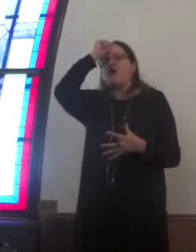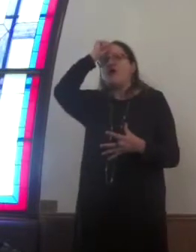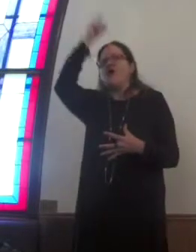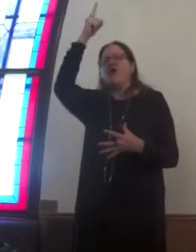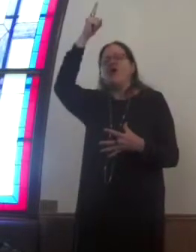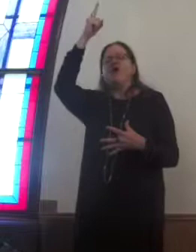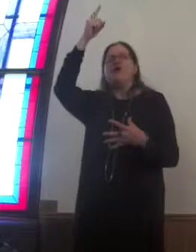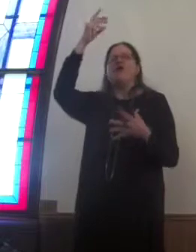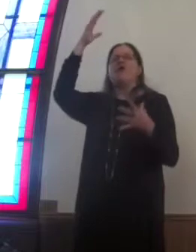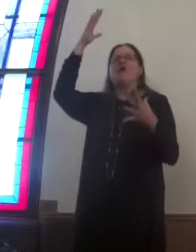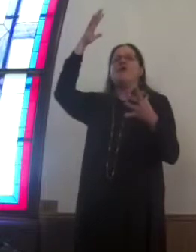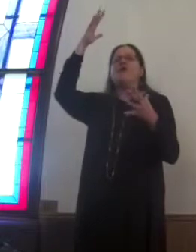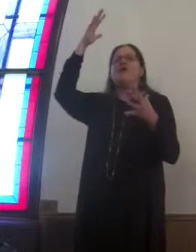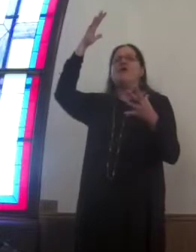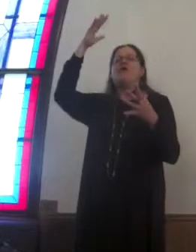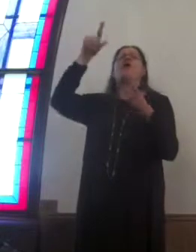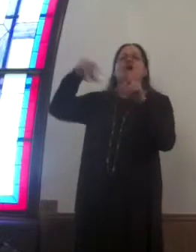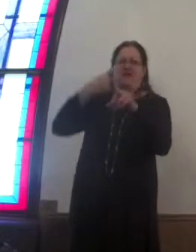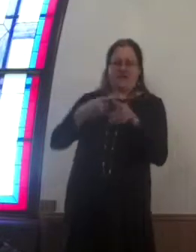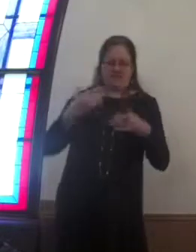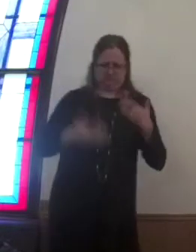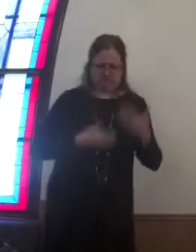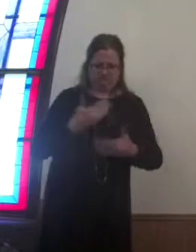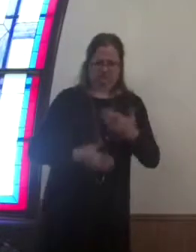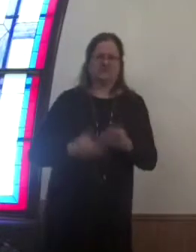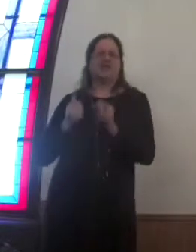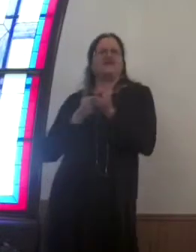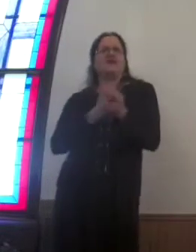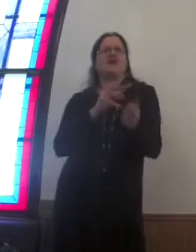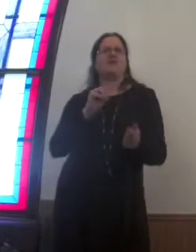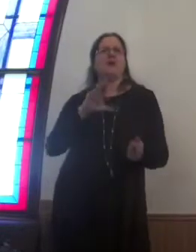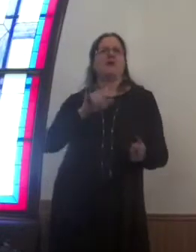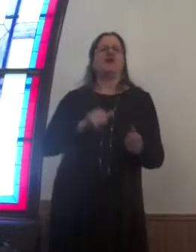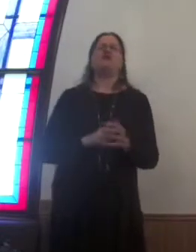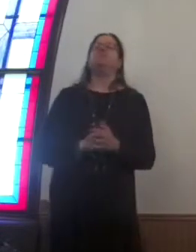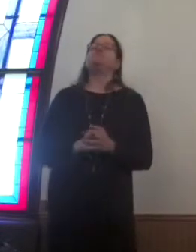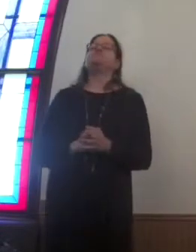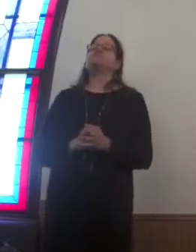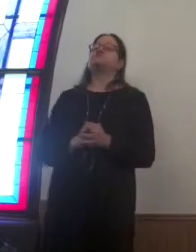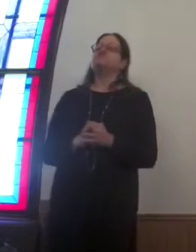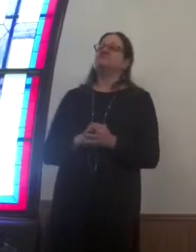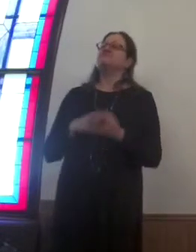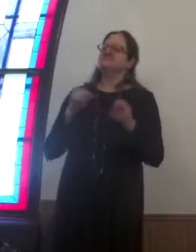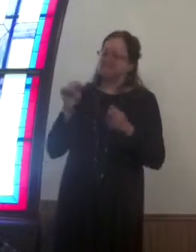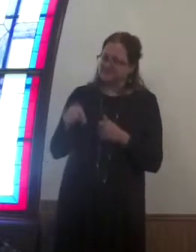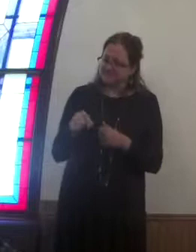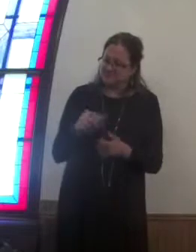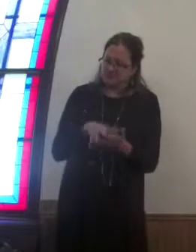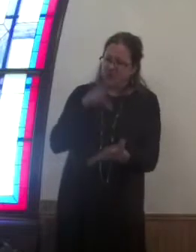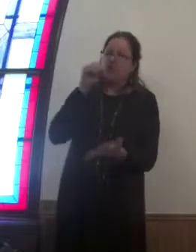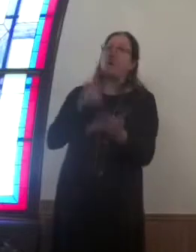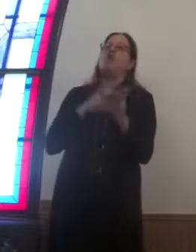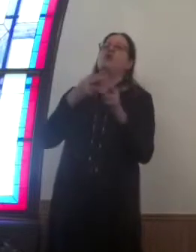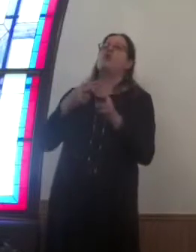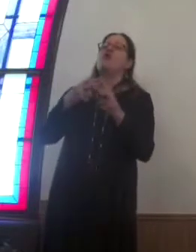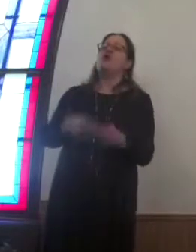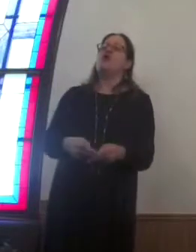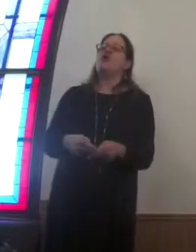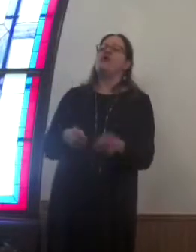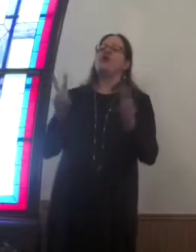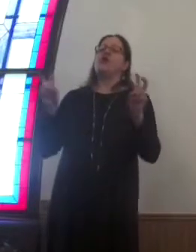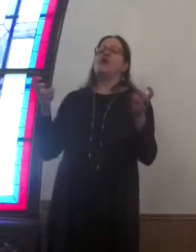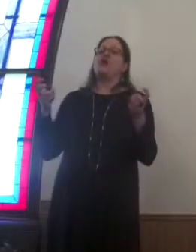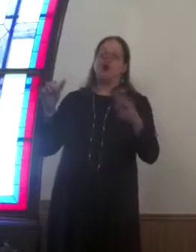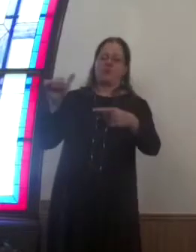and also put it into practice. So you could say that they learned what is called